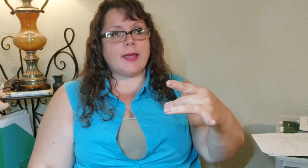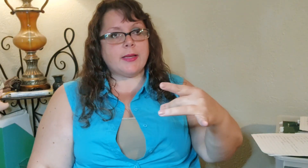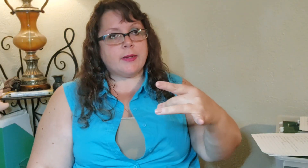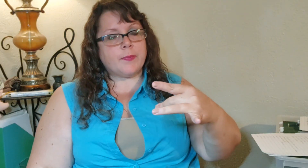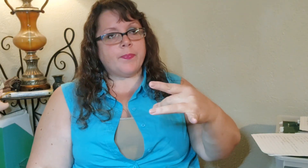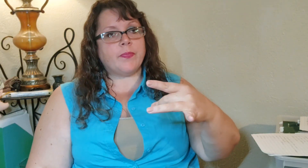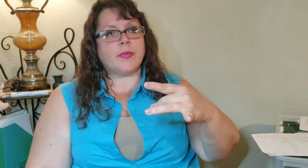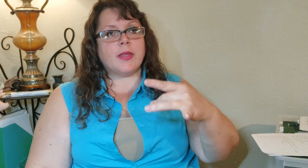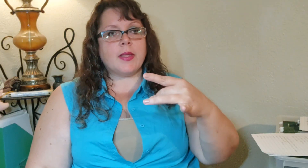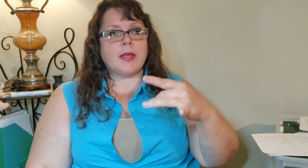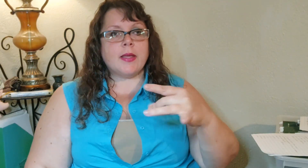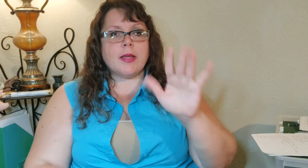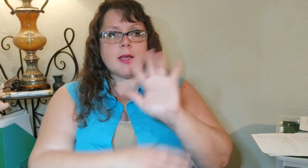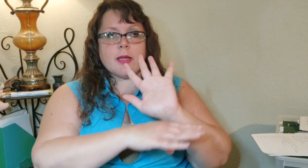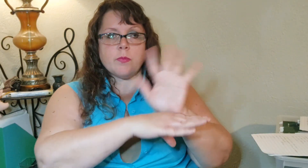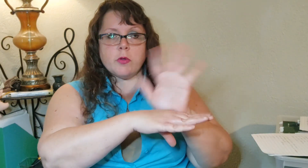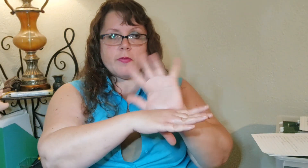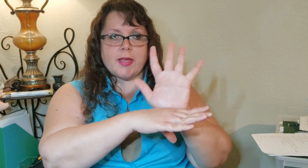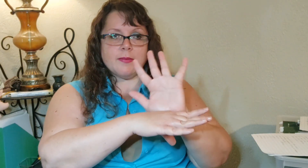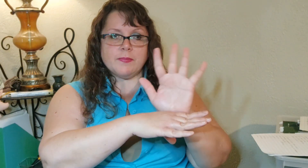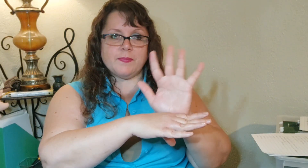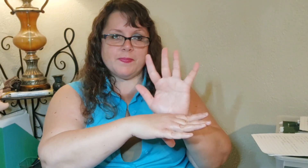like, in movie.